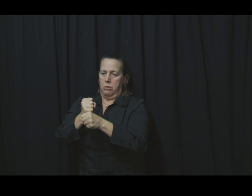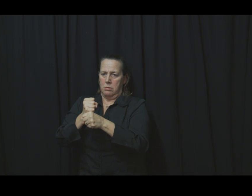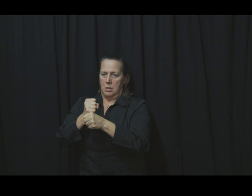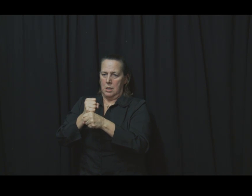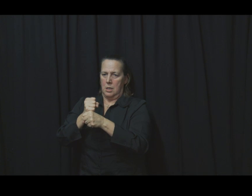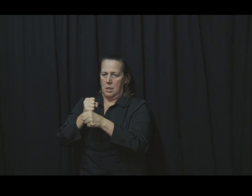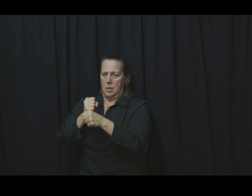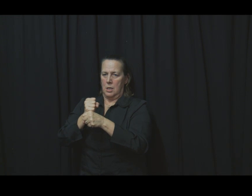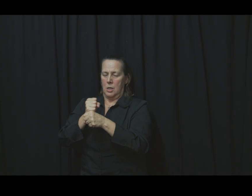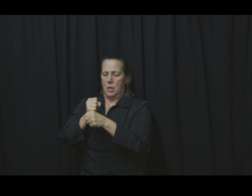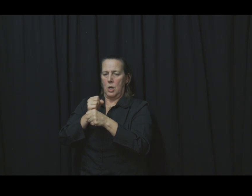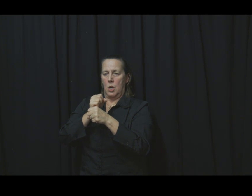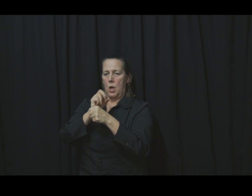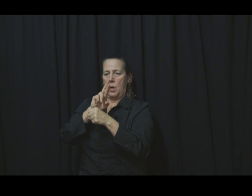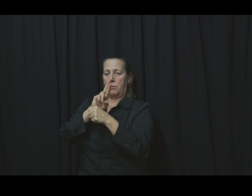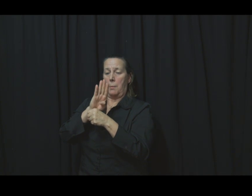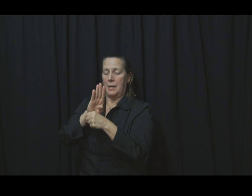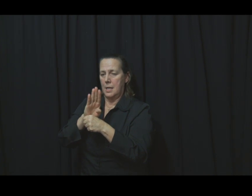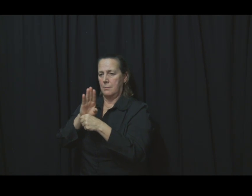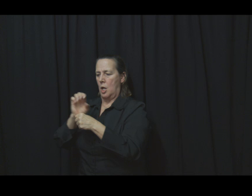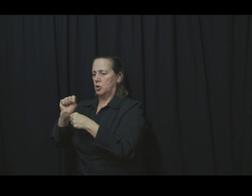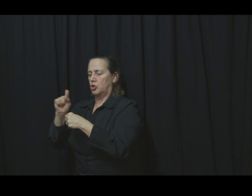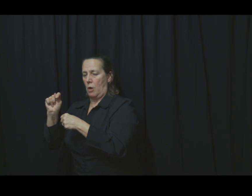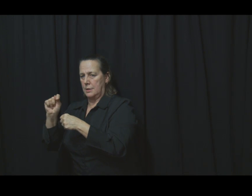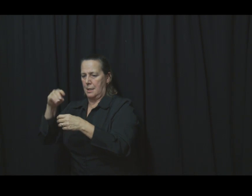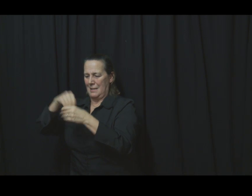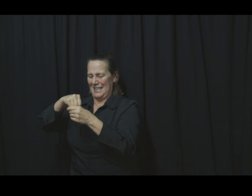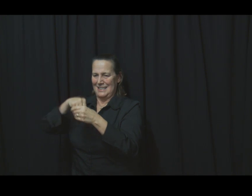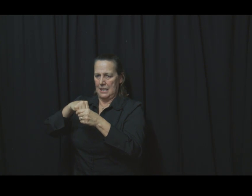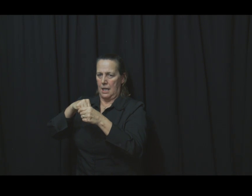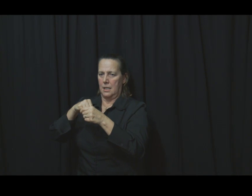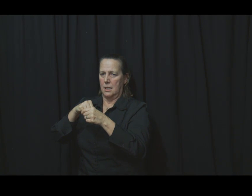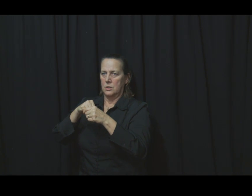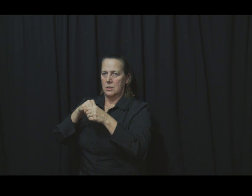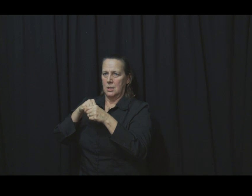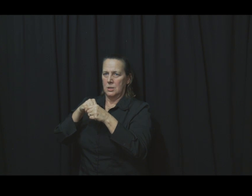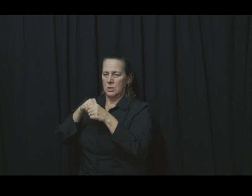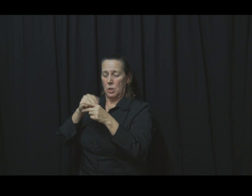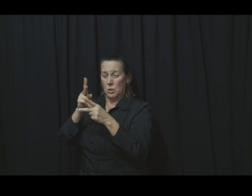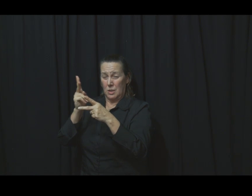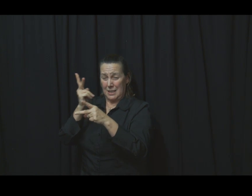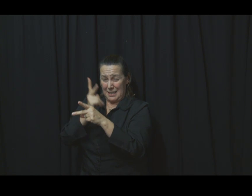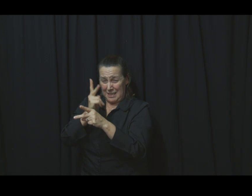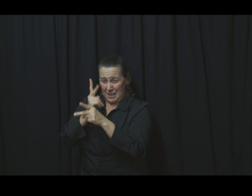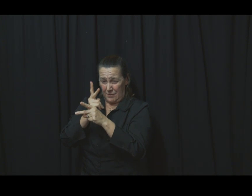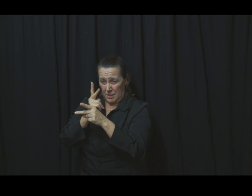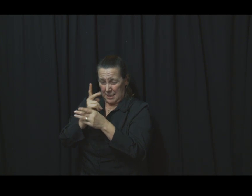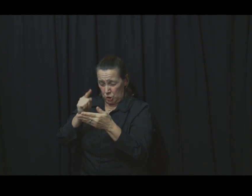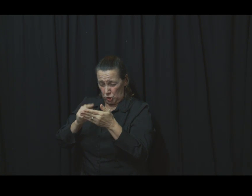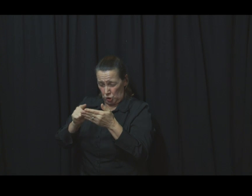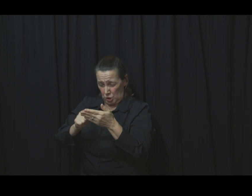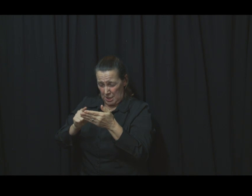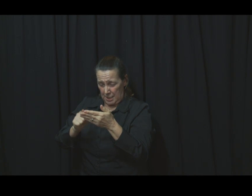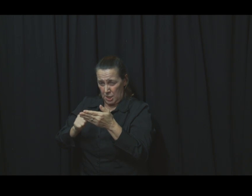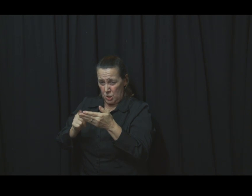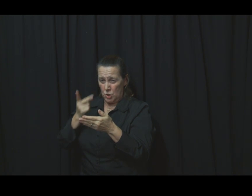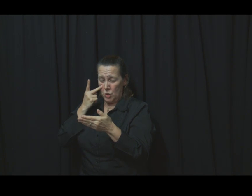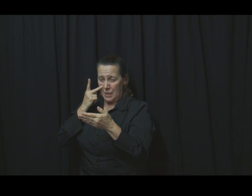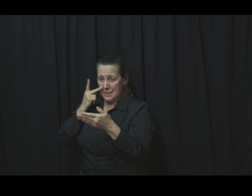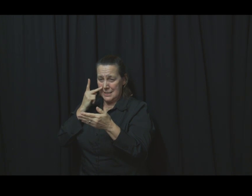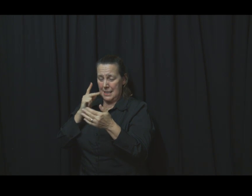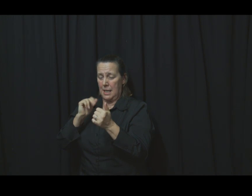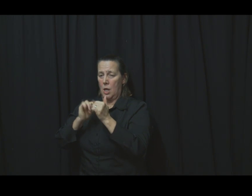and strontium in place. And so by careful assay, by being diligent, you can tell when the